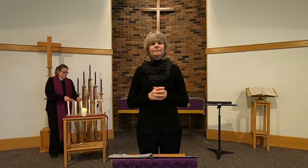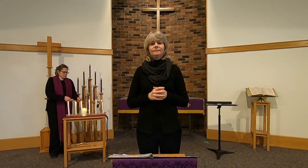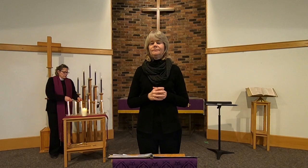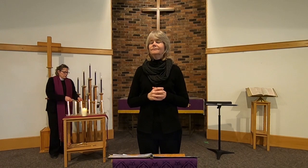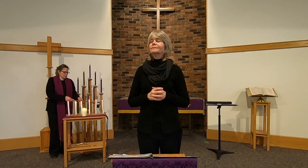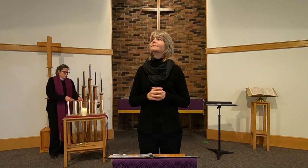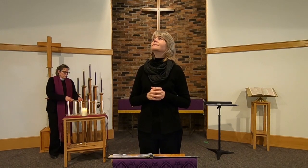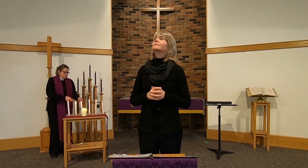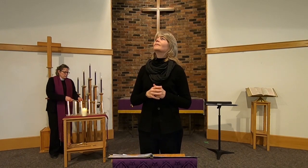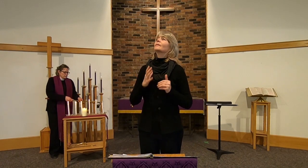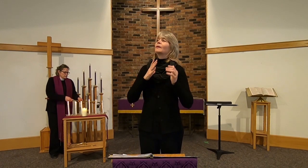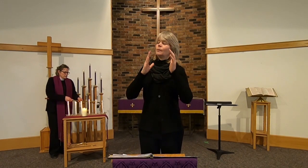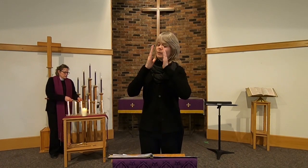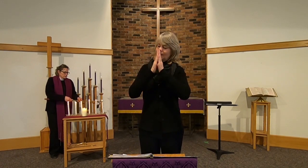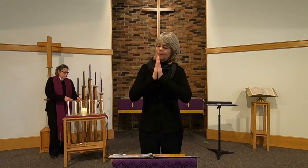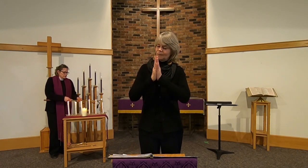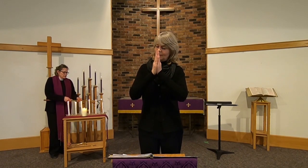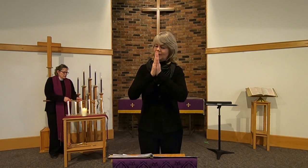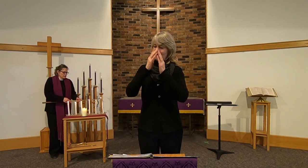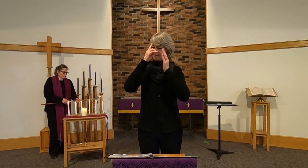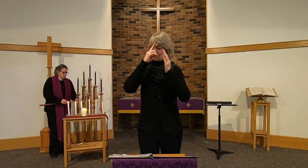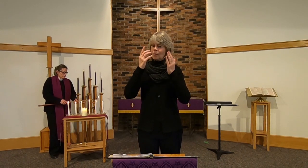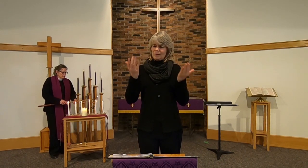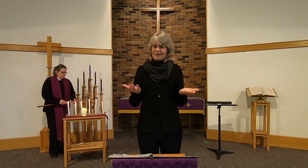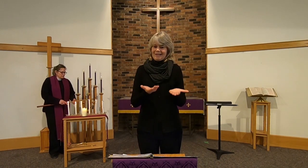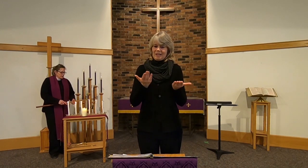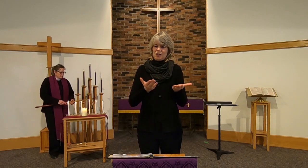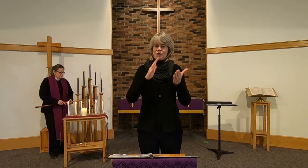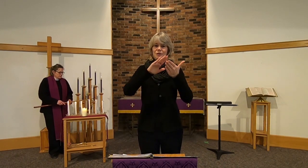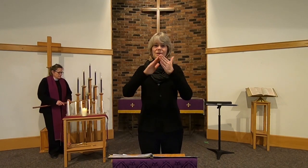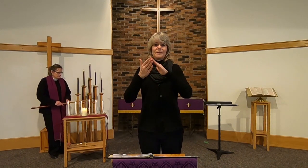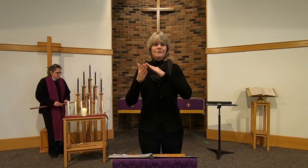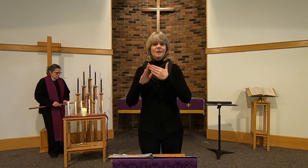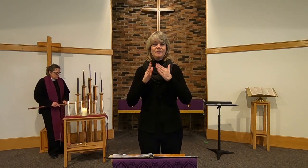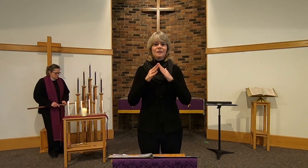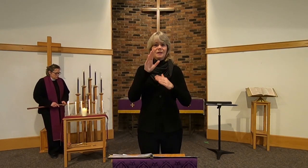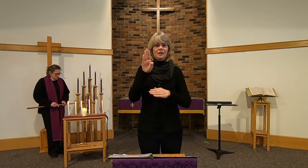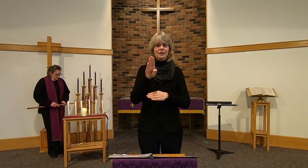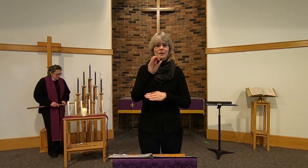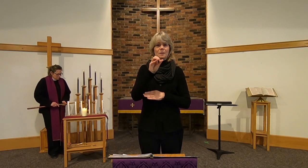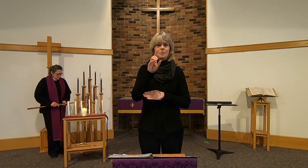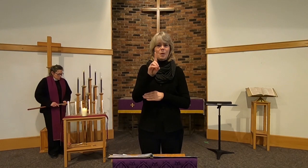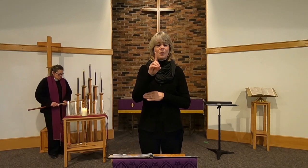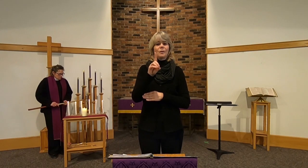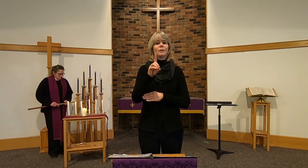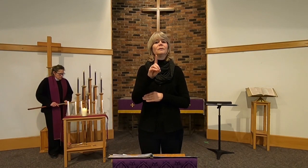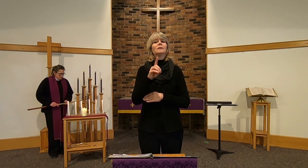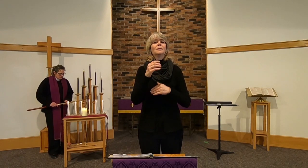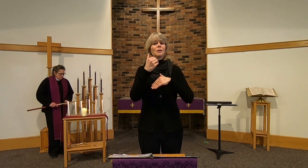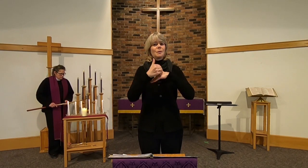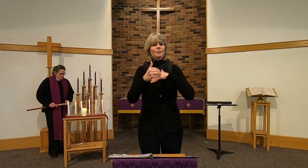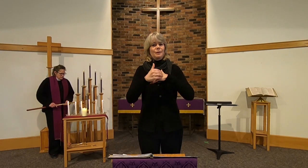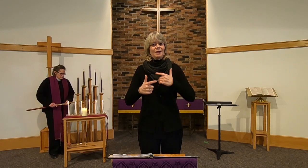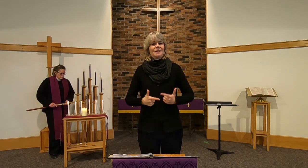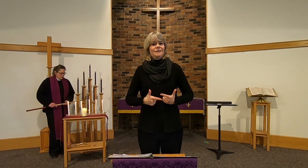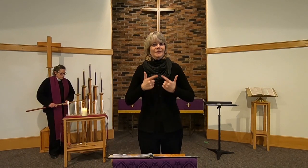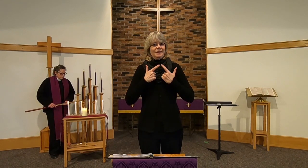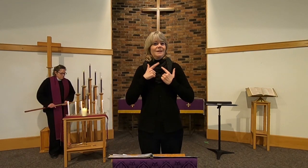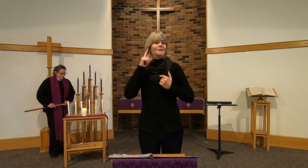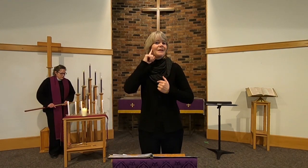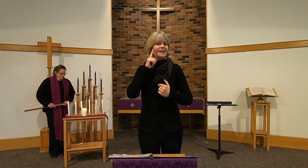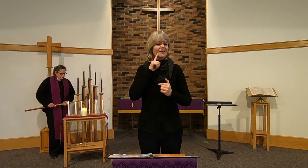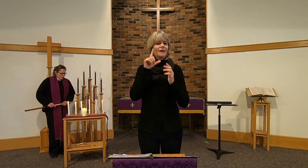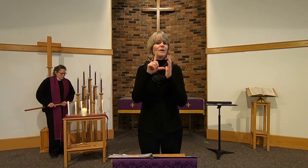And we pray, God, for this community here at Bread of Life, Death Lutheran Church. Please,